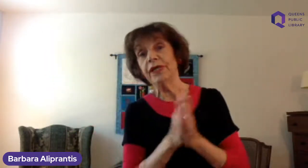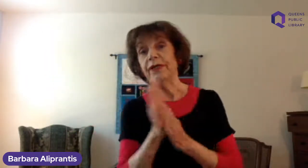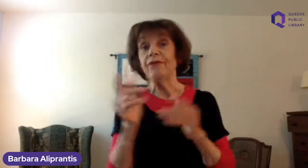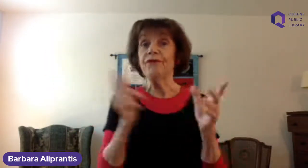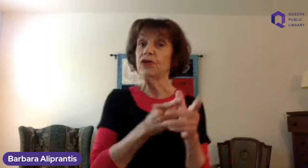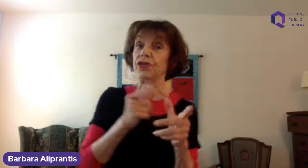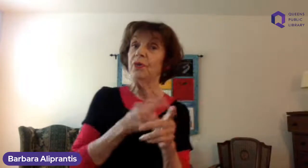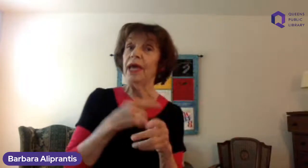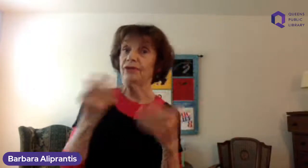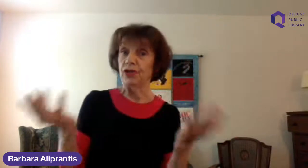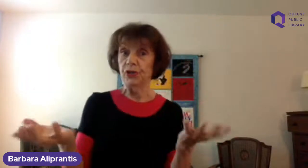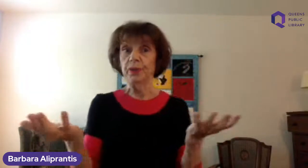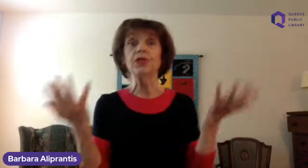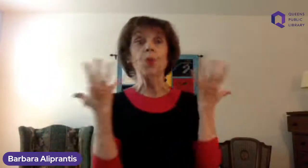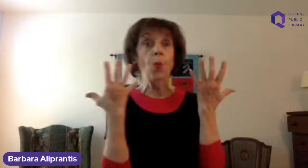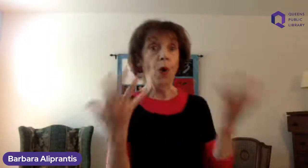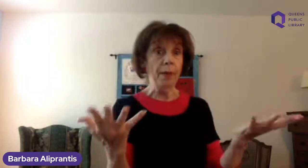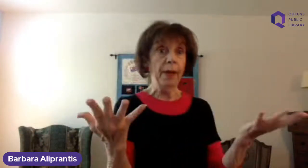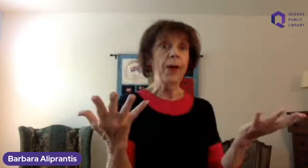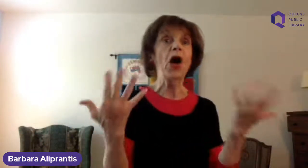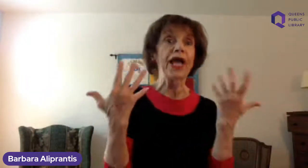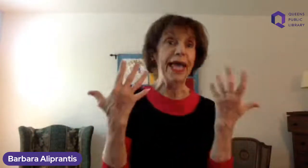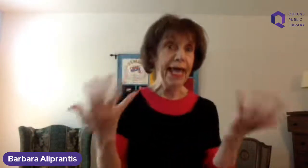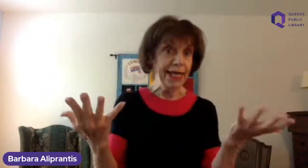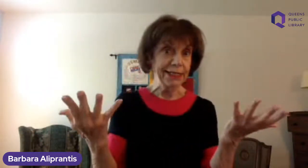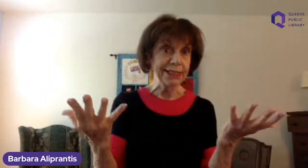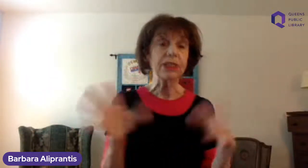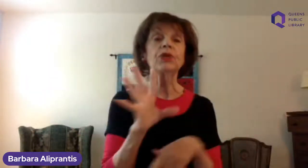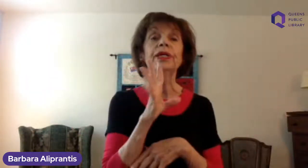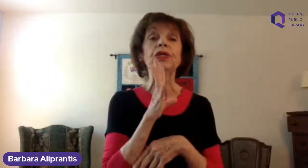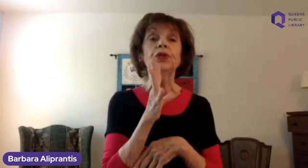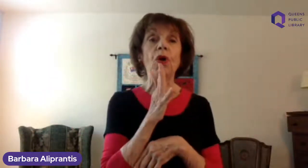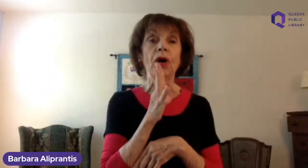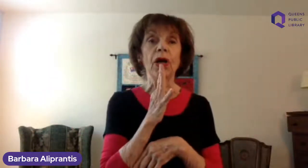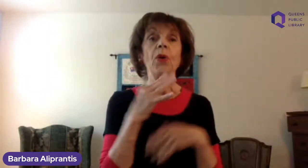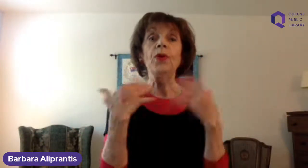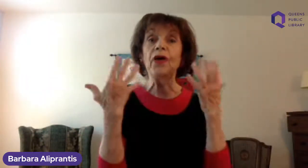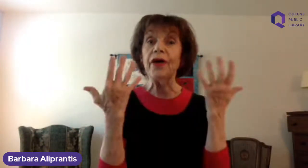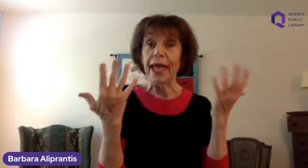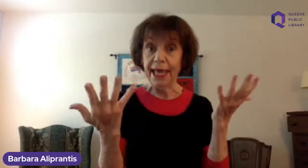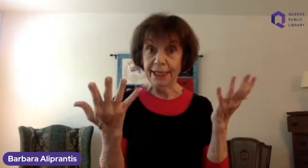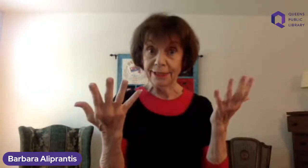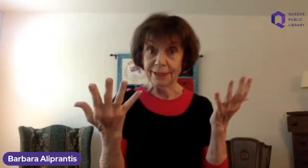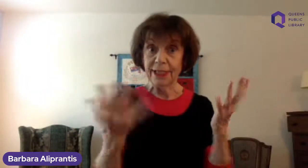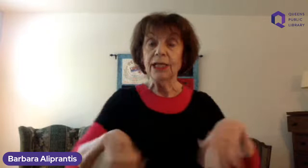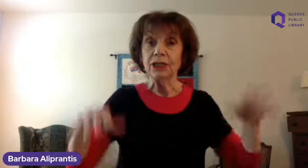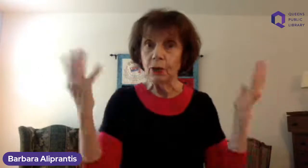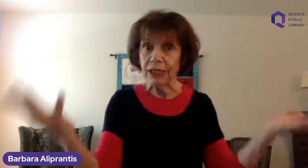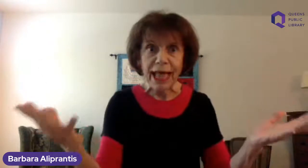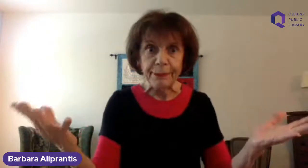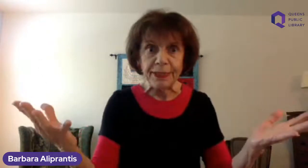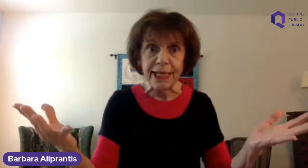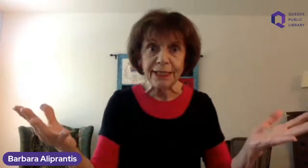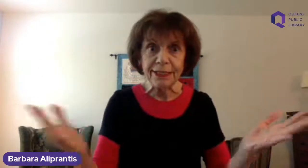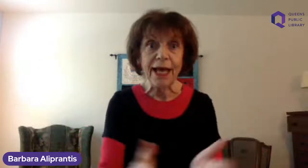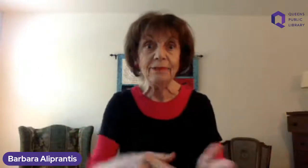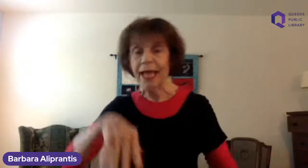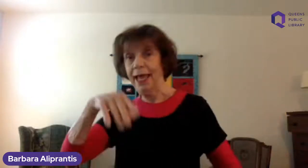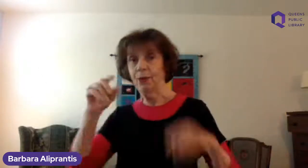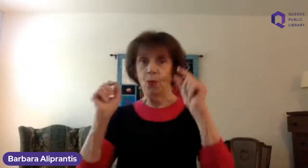really, first thing we have to do is warm up our hands because we're going to talk with our hands. So clap 10 times and